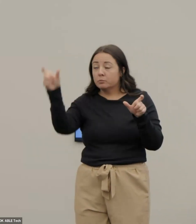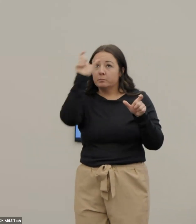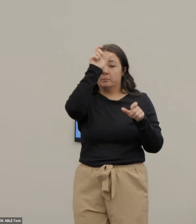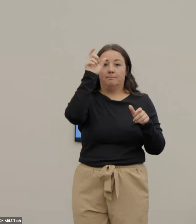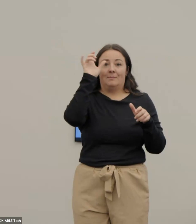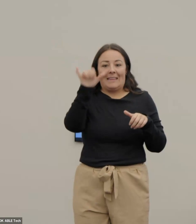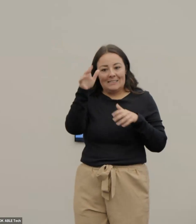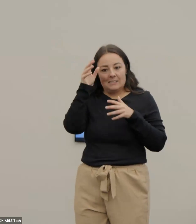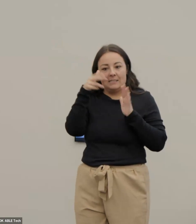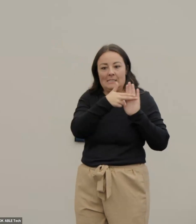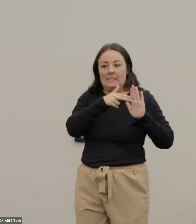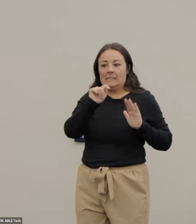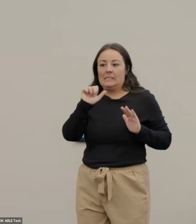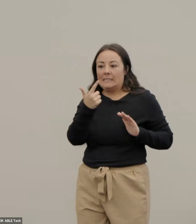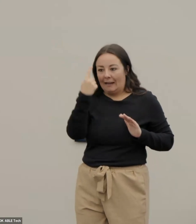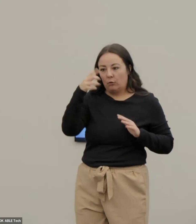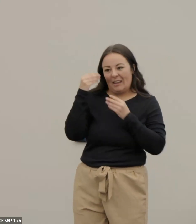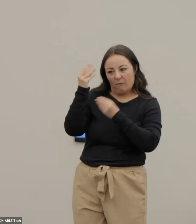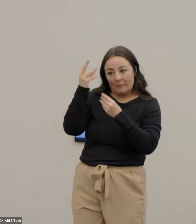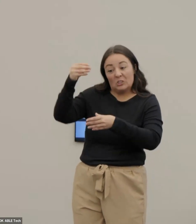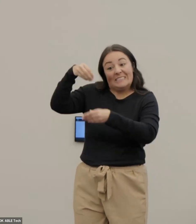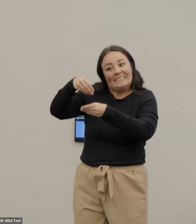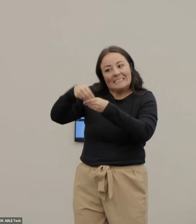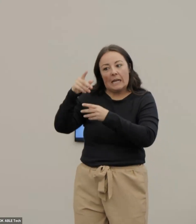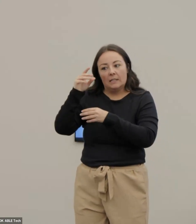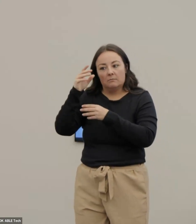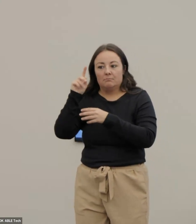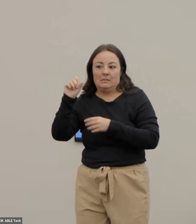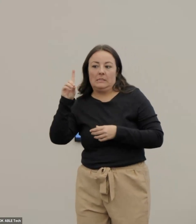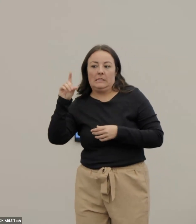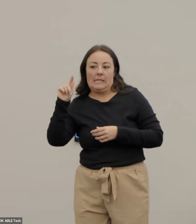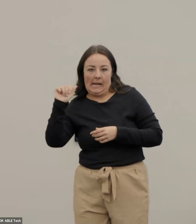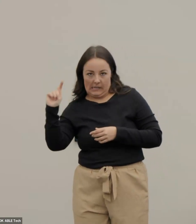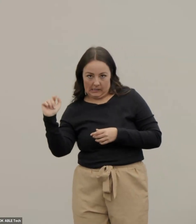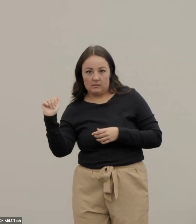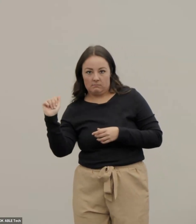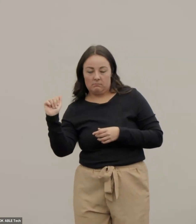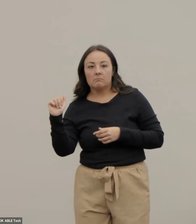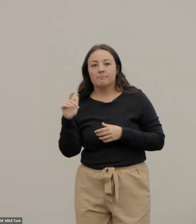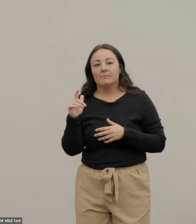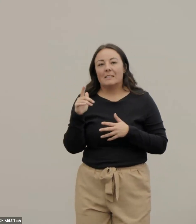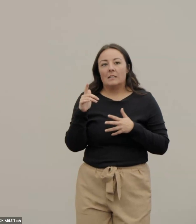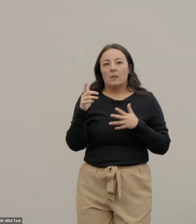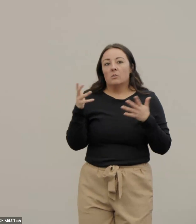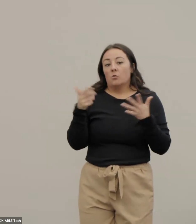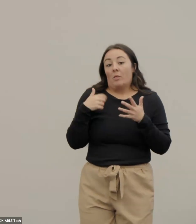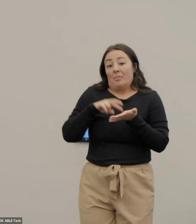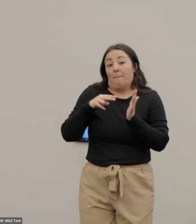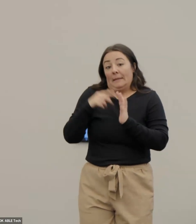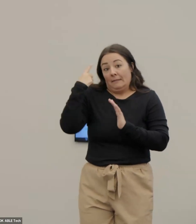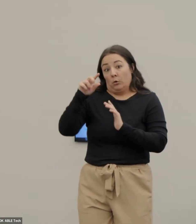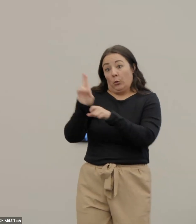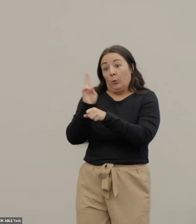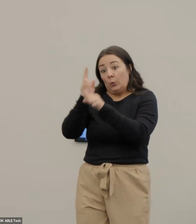data throughout the table. And basically, the experience that it creates is that when I